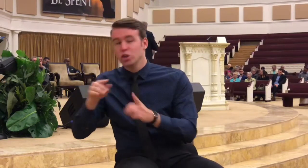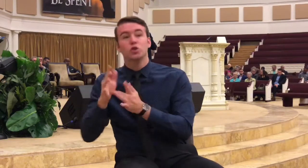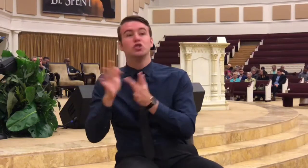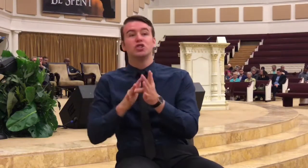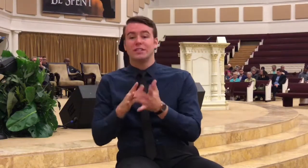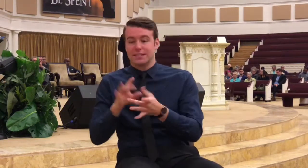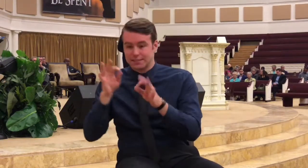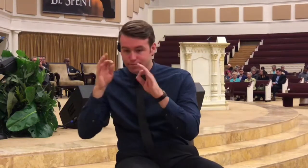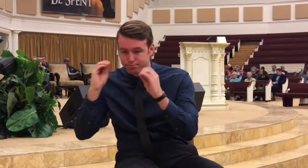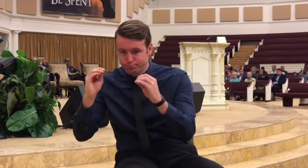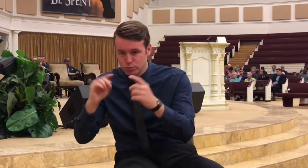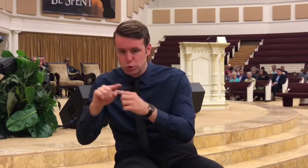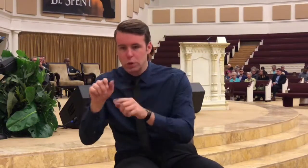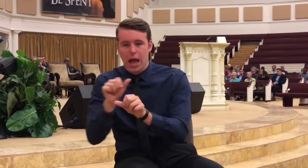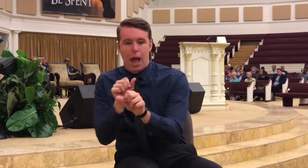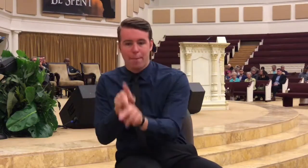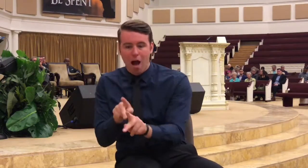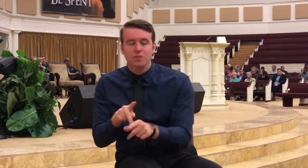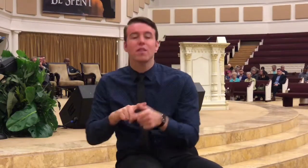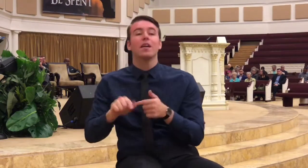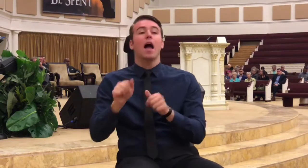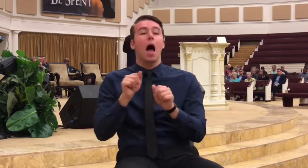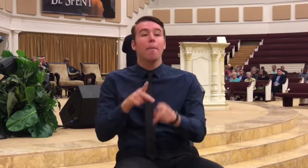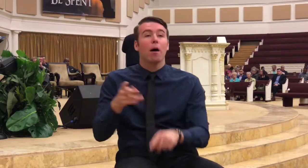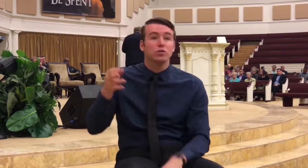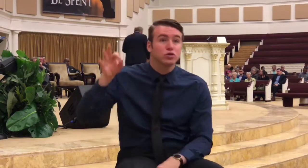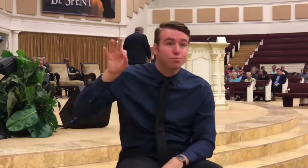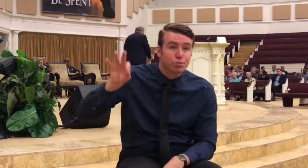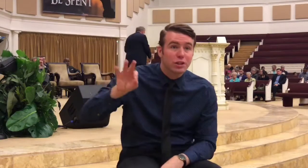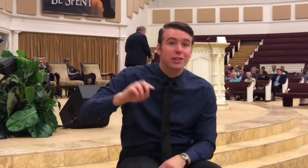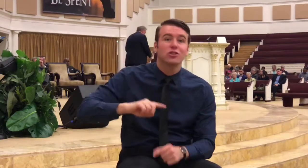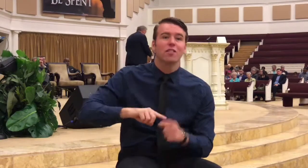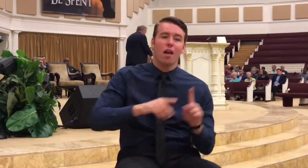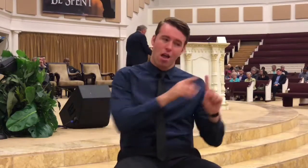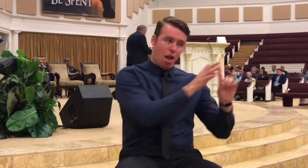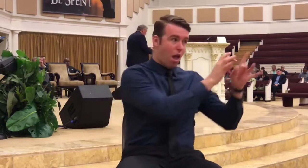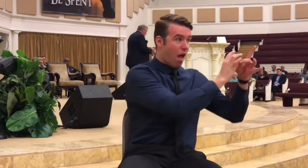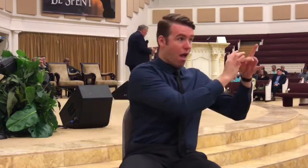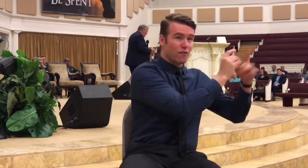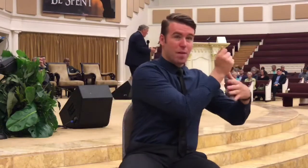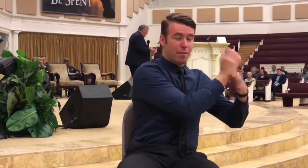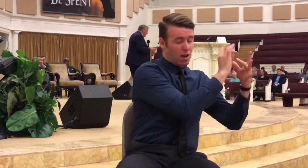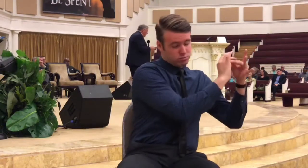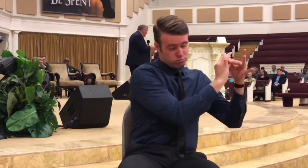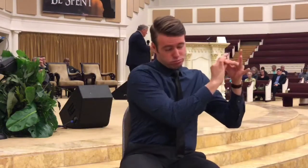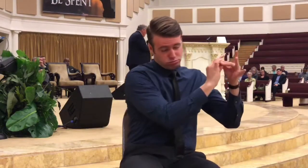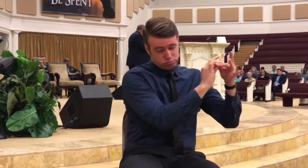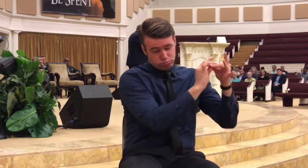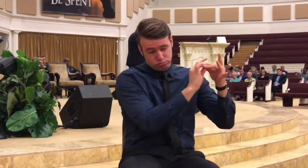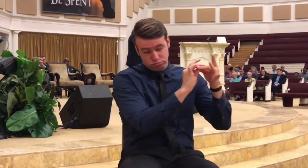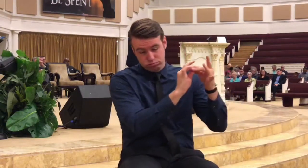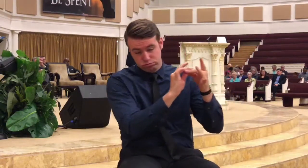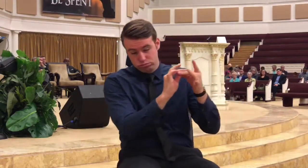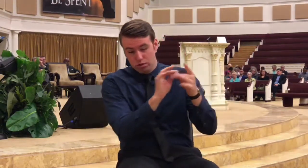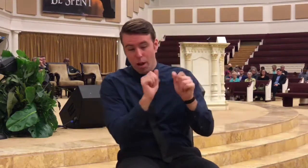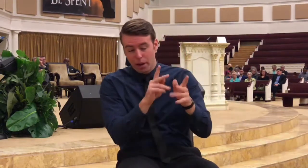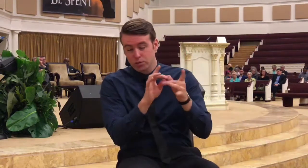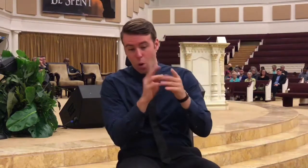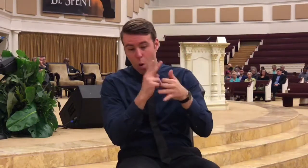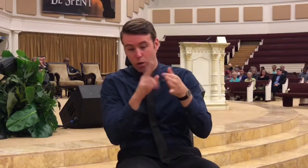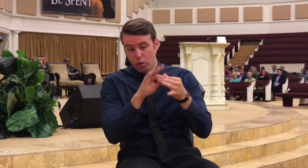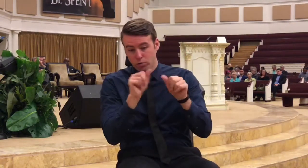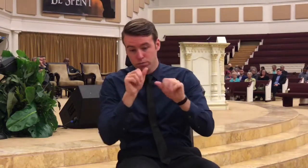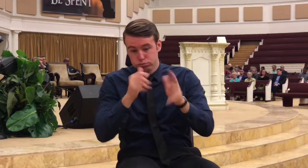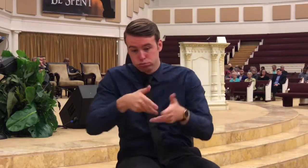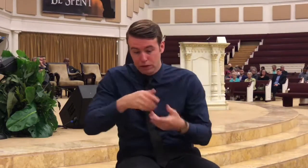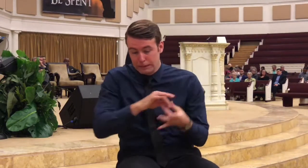apostles, and the apostles then preach it, and we get that Holy Ghost, which is the same Holy Ghost that